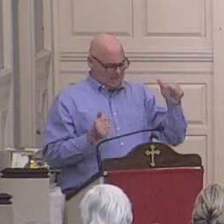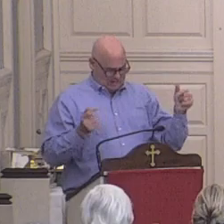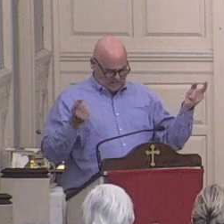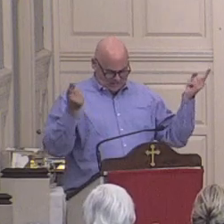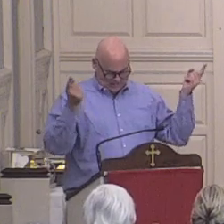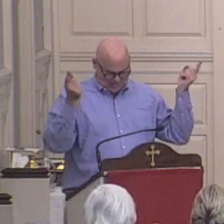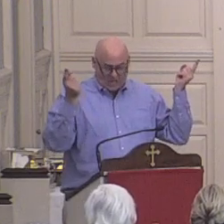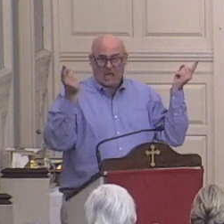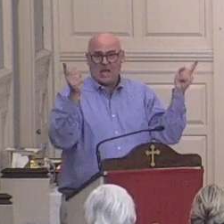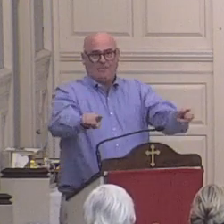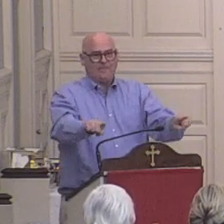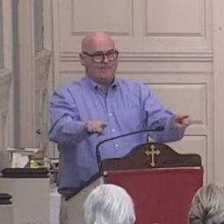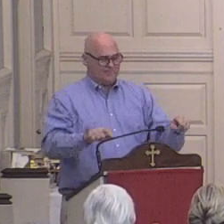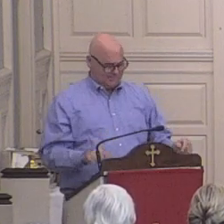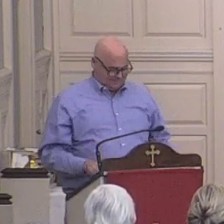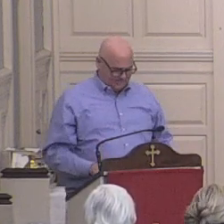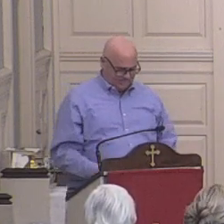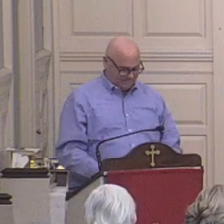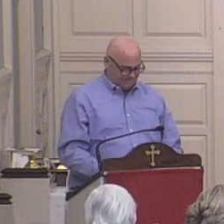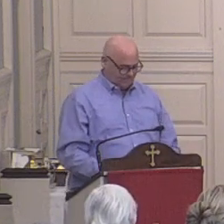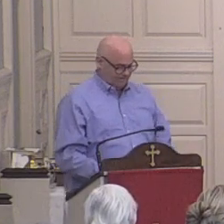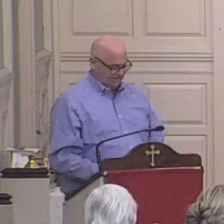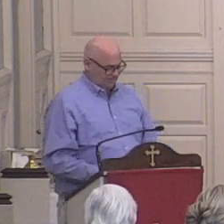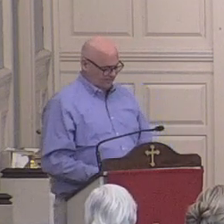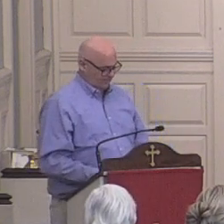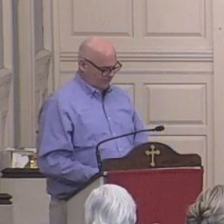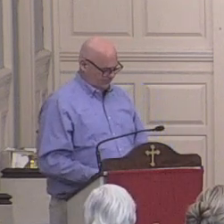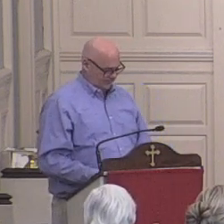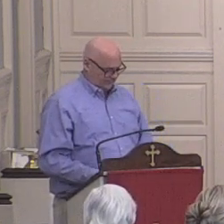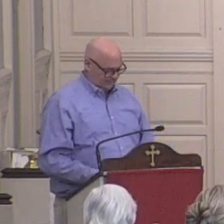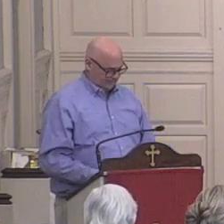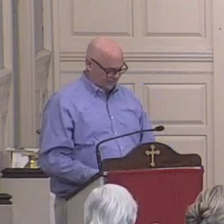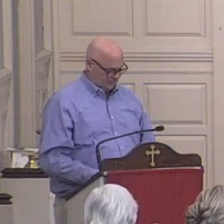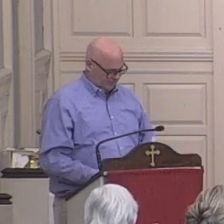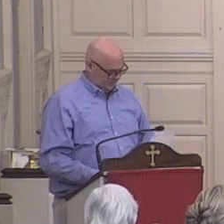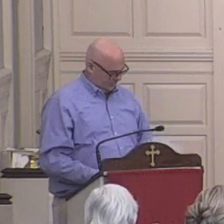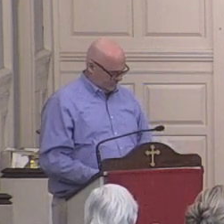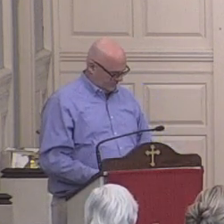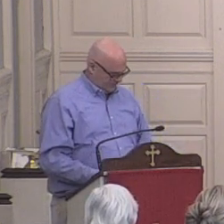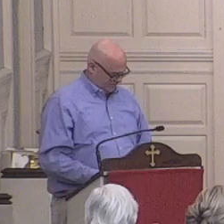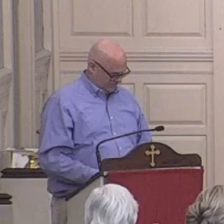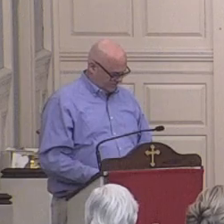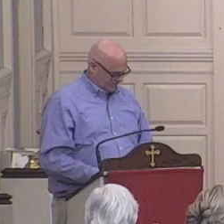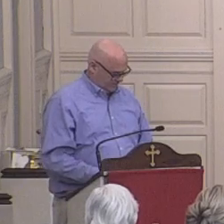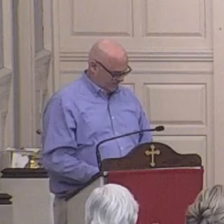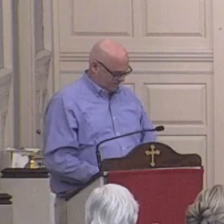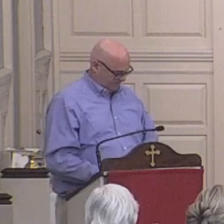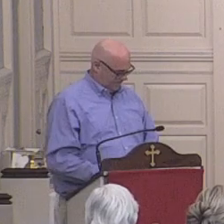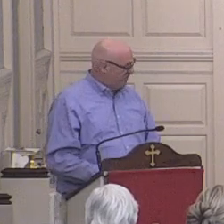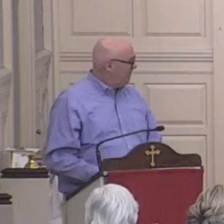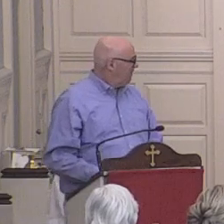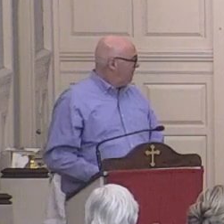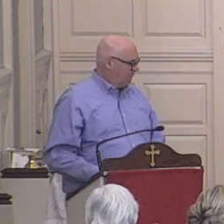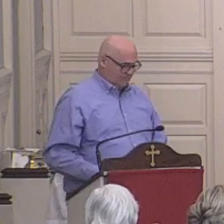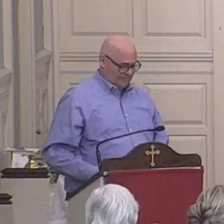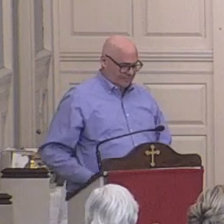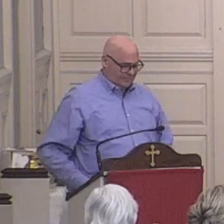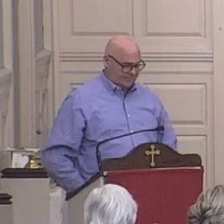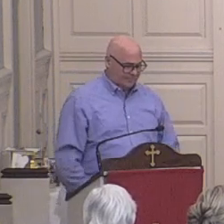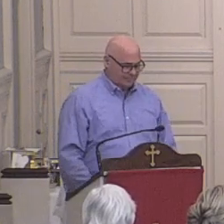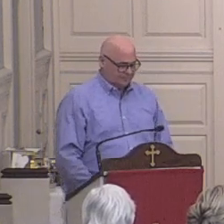possible, the hour might pass by him. He said, "Abba,